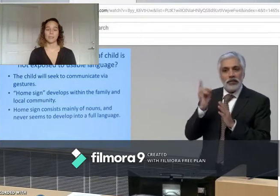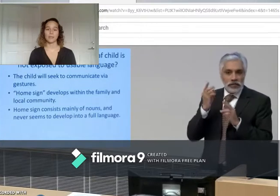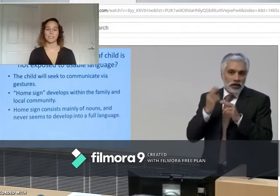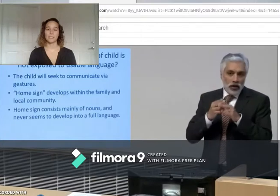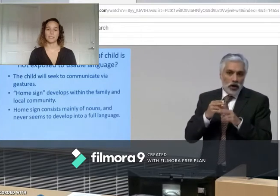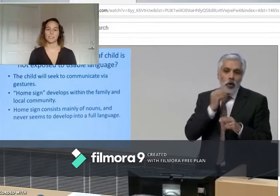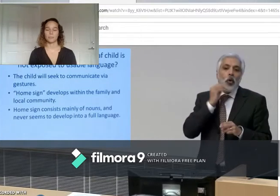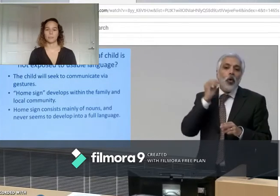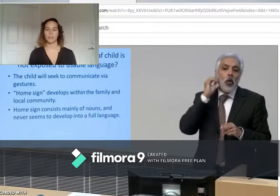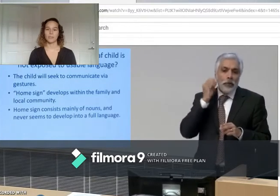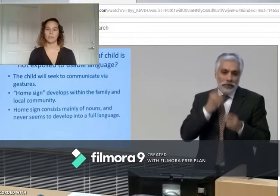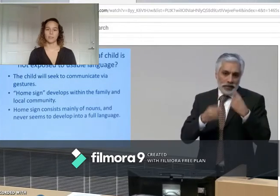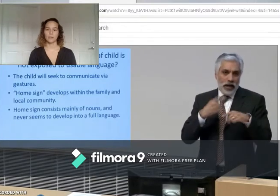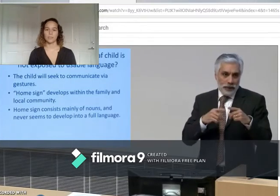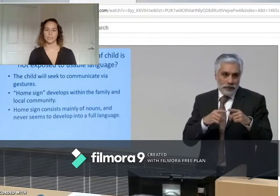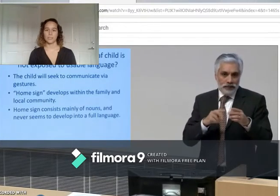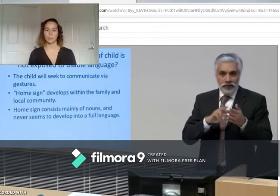If a parent pays attention to their baby, they'll pick this up.